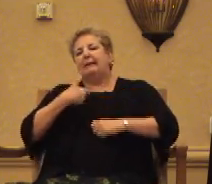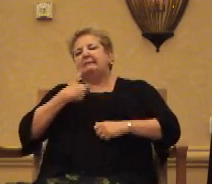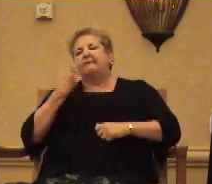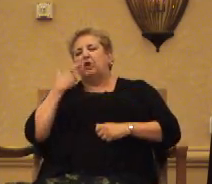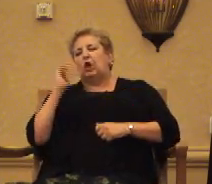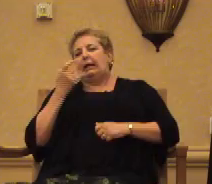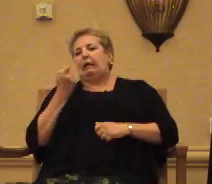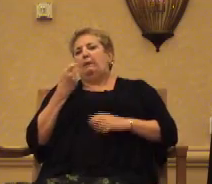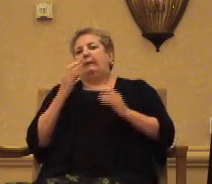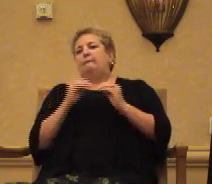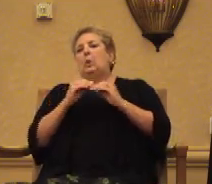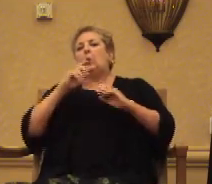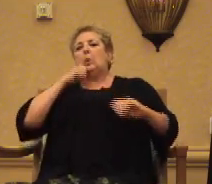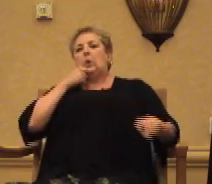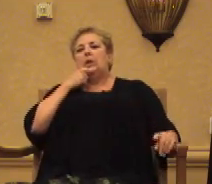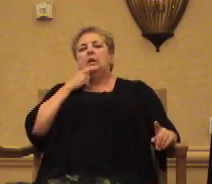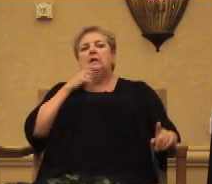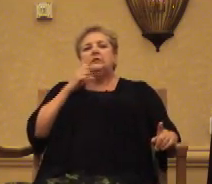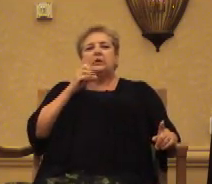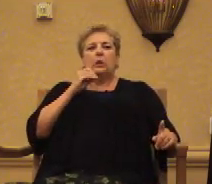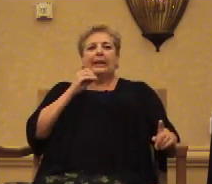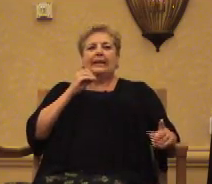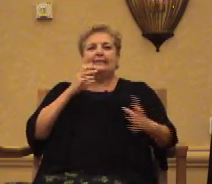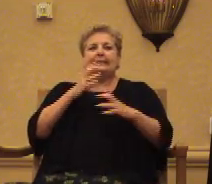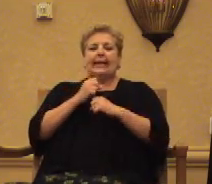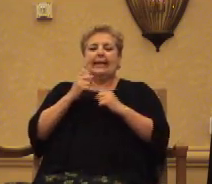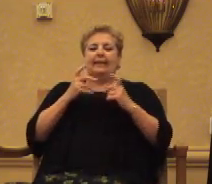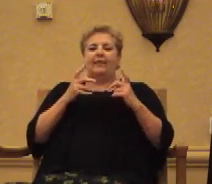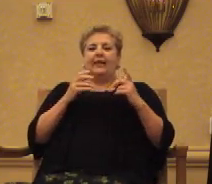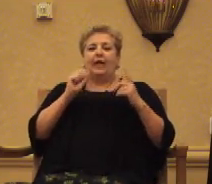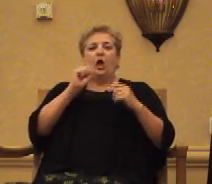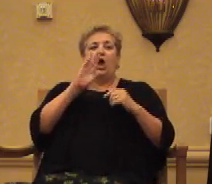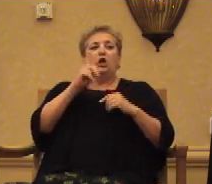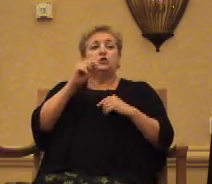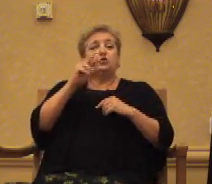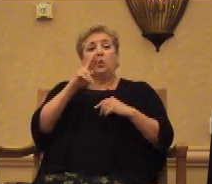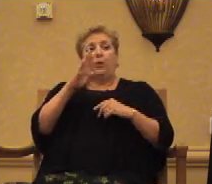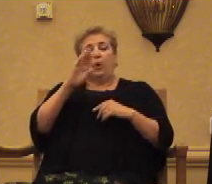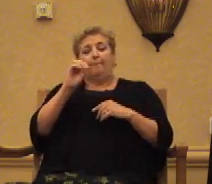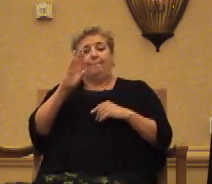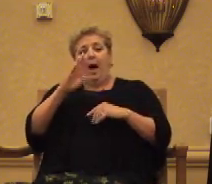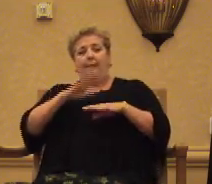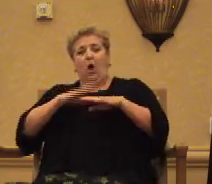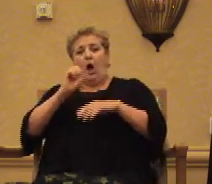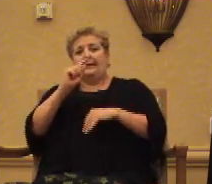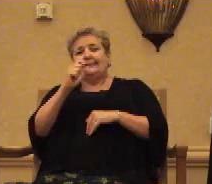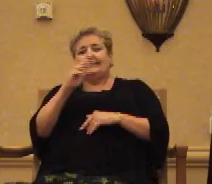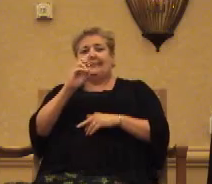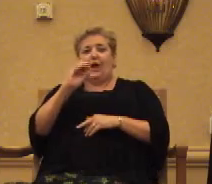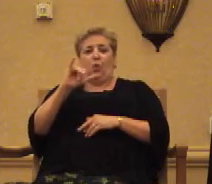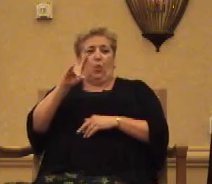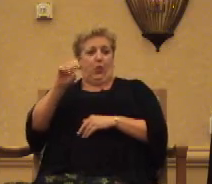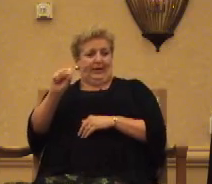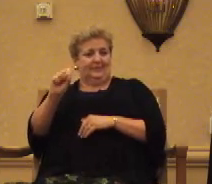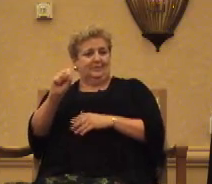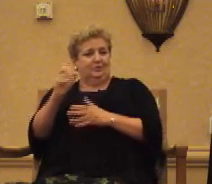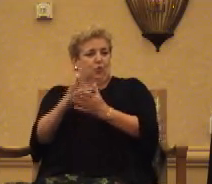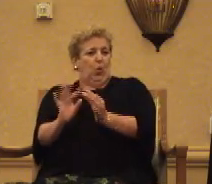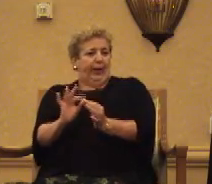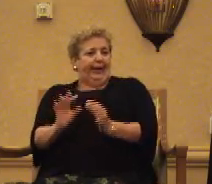getting the version of the Super Bob on steroids version of Bob, kind of. And he's listening to me, and